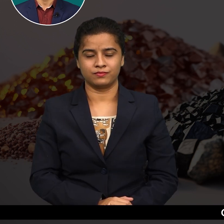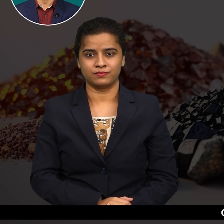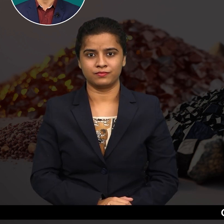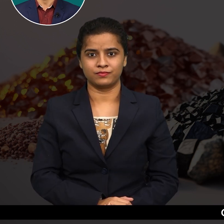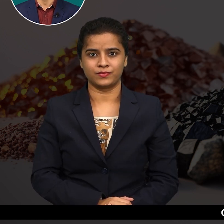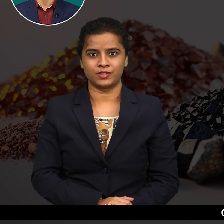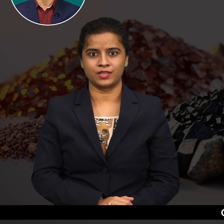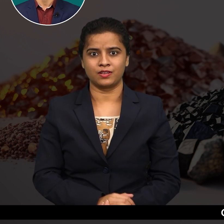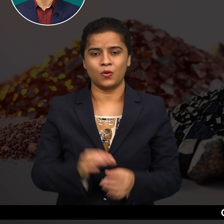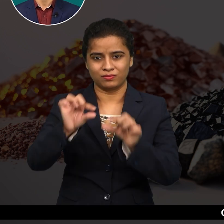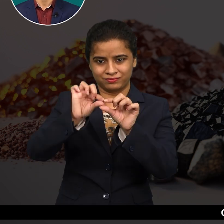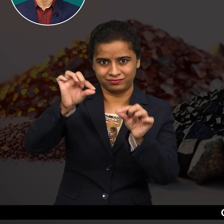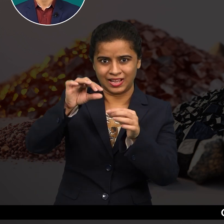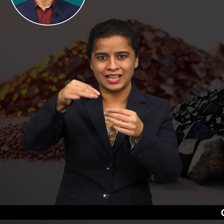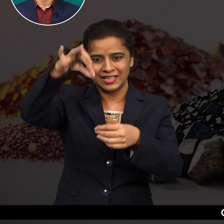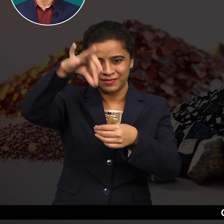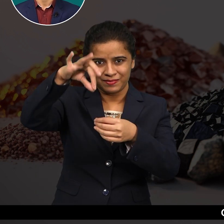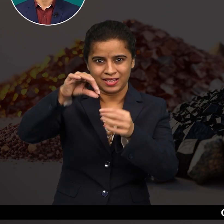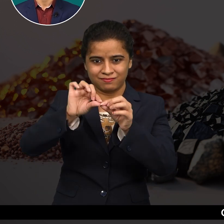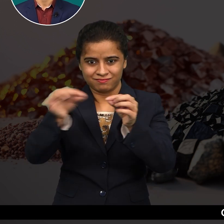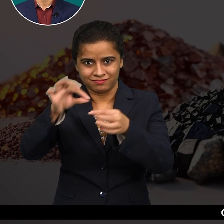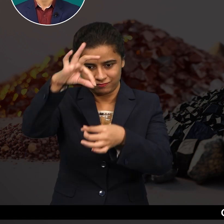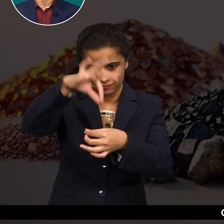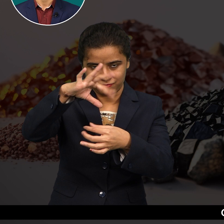or a spatula.